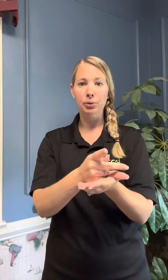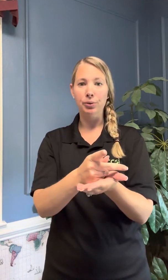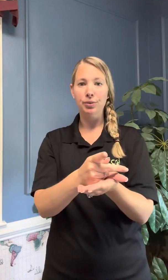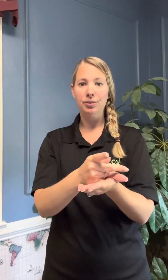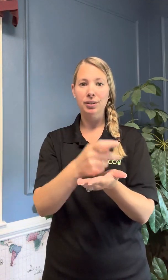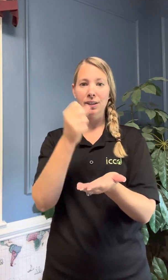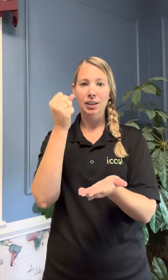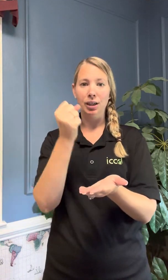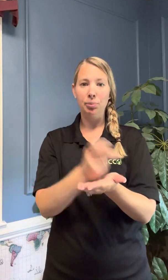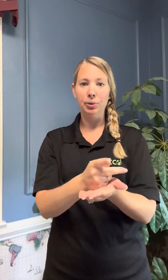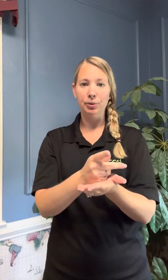approve, approve.